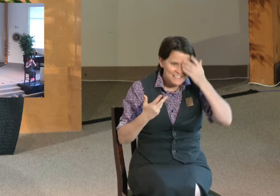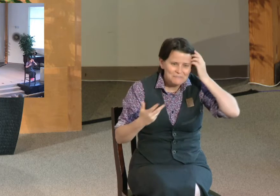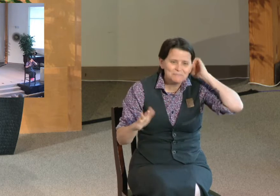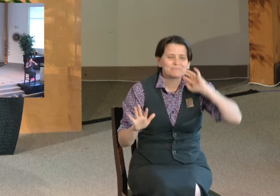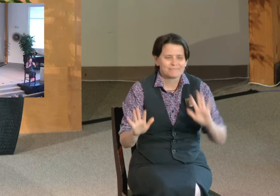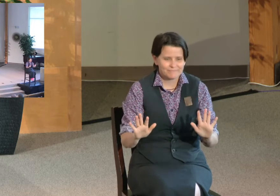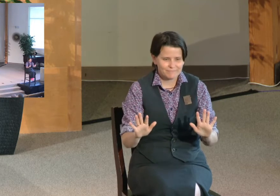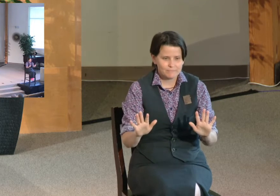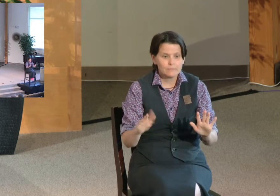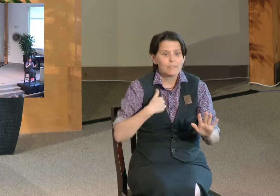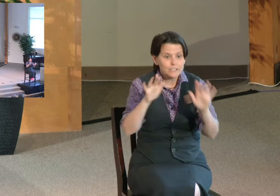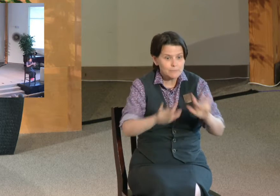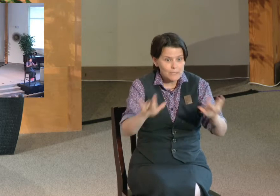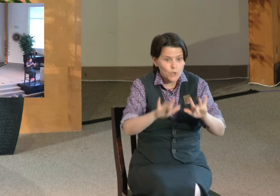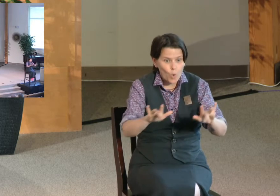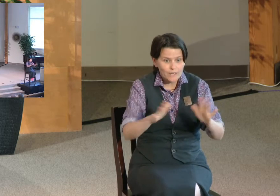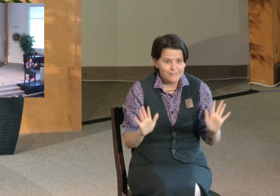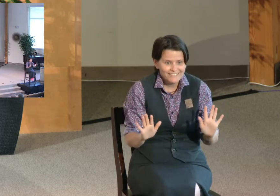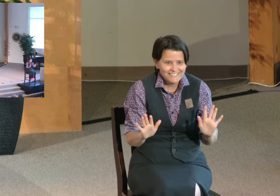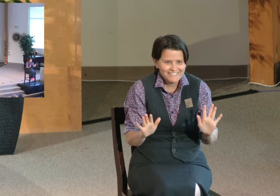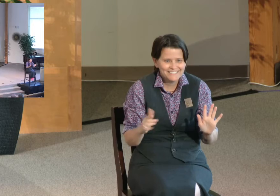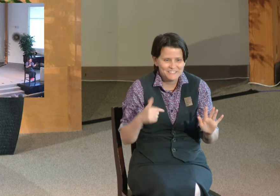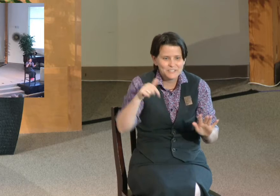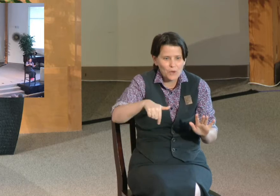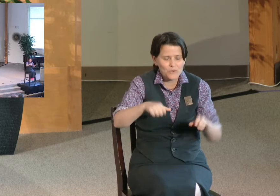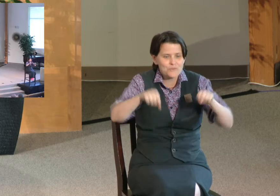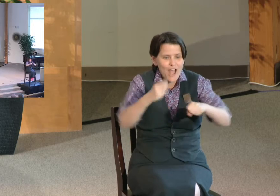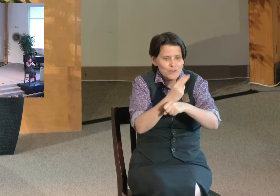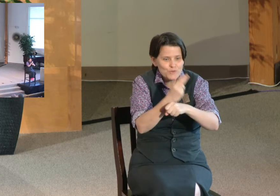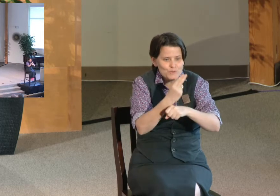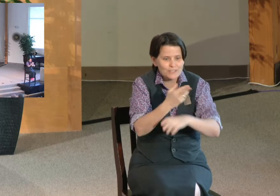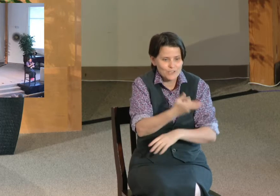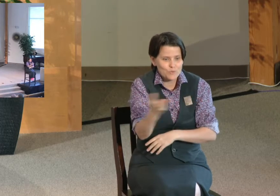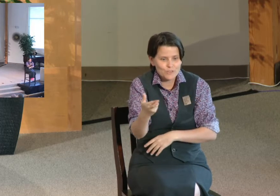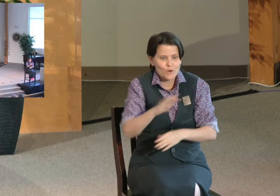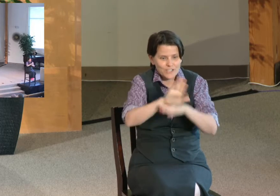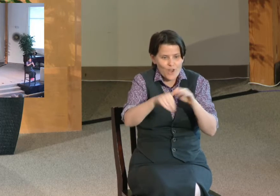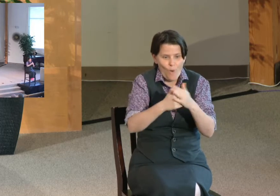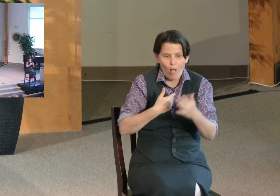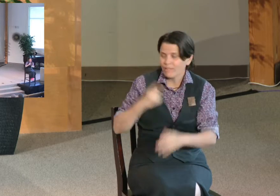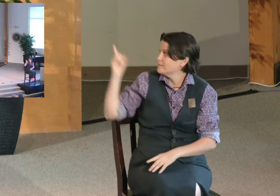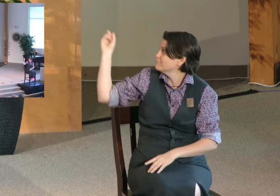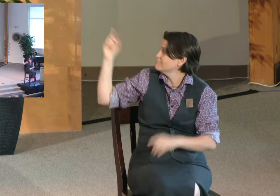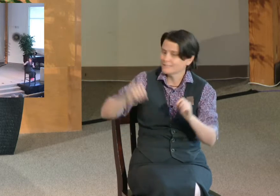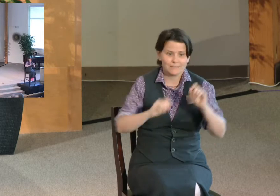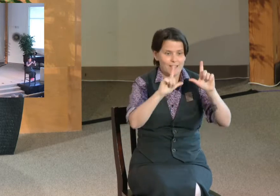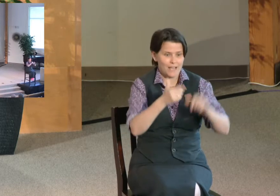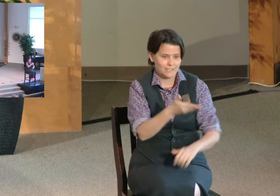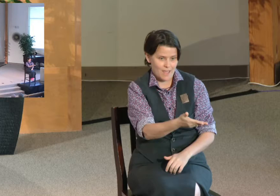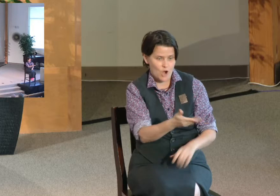a resource, and all the slides will be there, so you can do that. But as you're sitting here today, what I want you to do is really